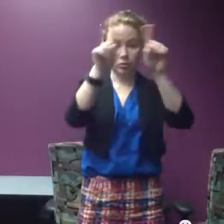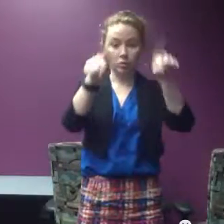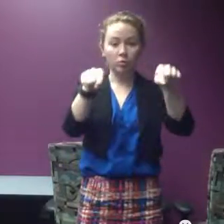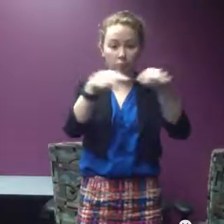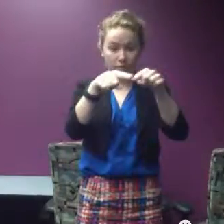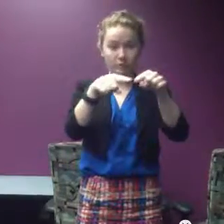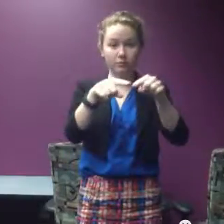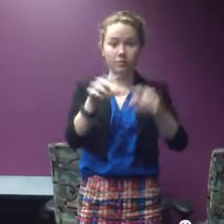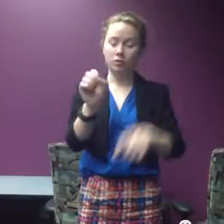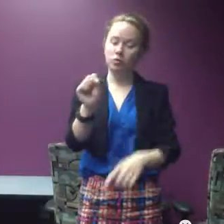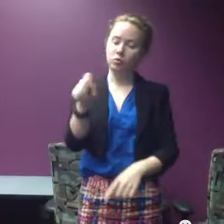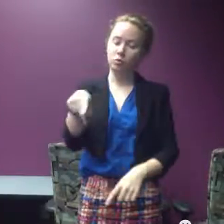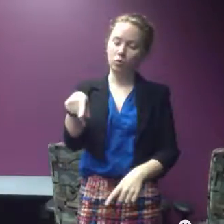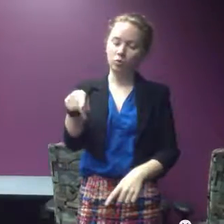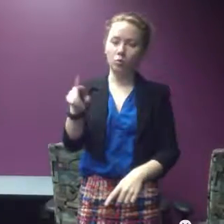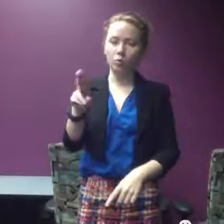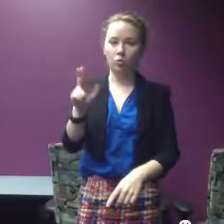So before we looked at the shape,